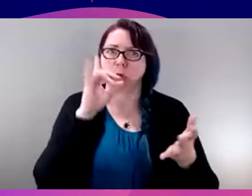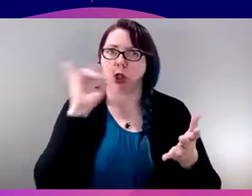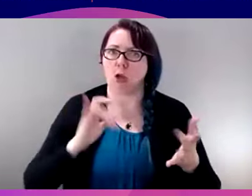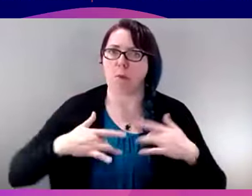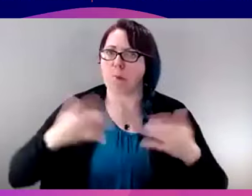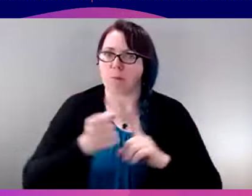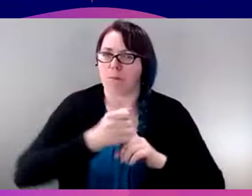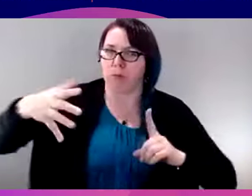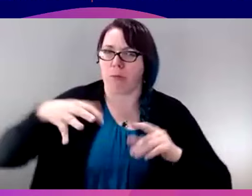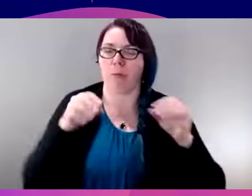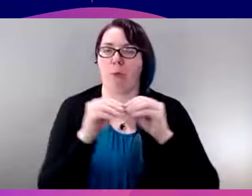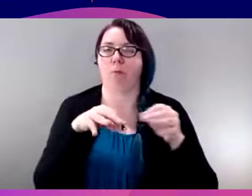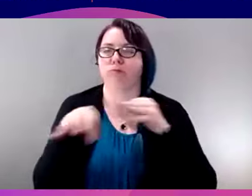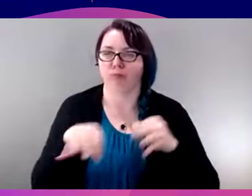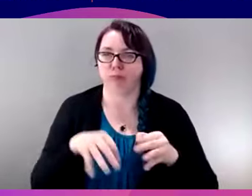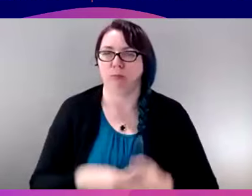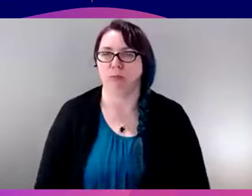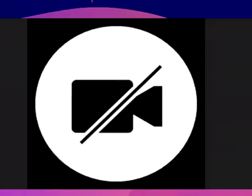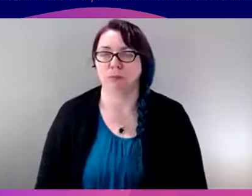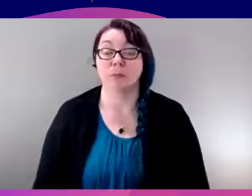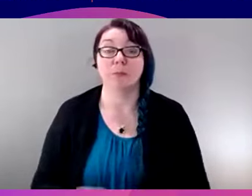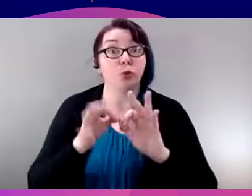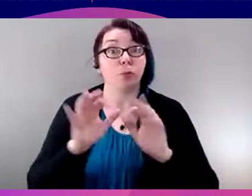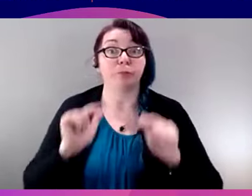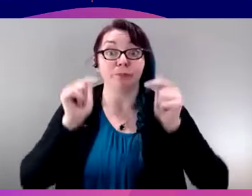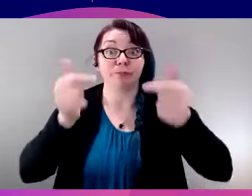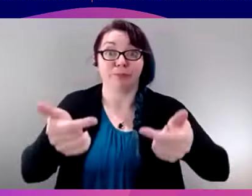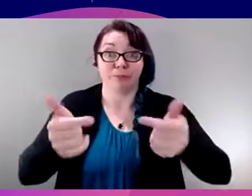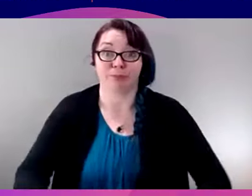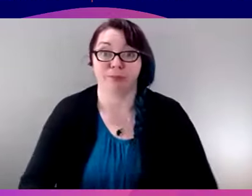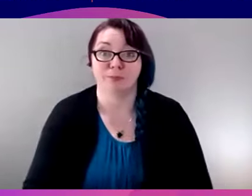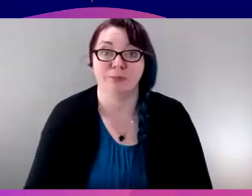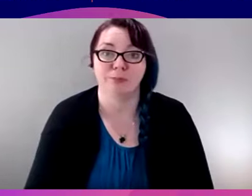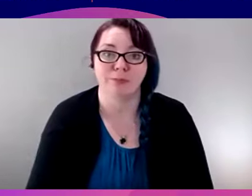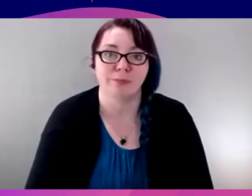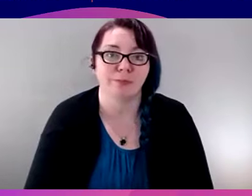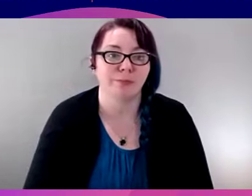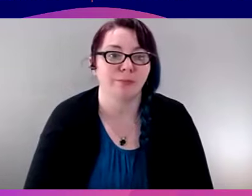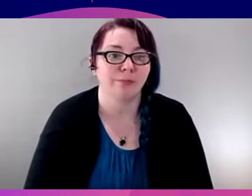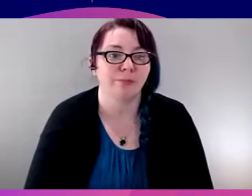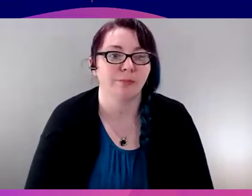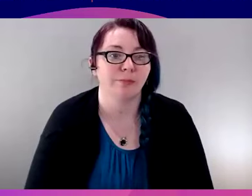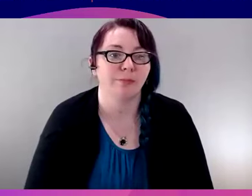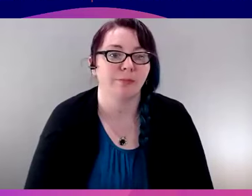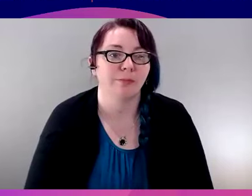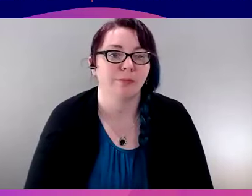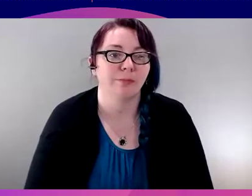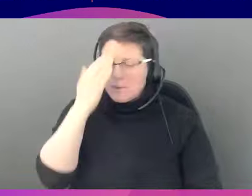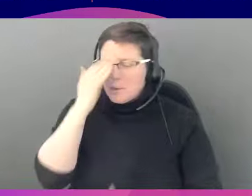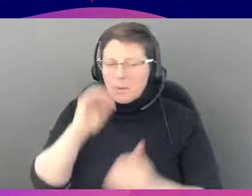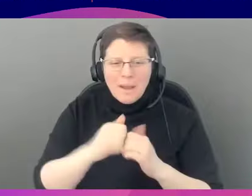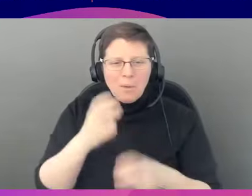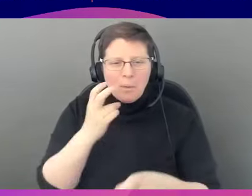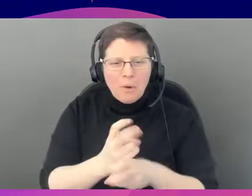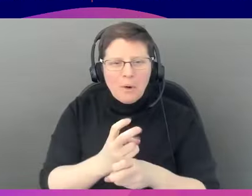Claire. So we know that survivors of gender-based violence experience complex challenges and barriers when seeking to leave a violent relationship.